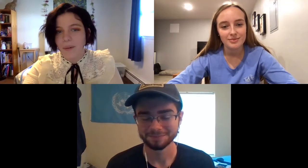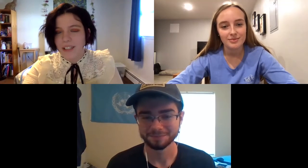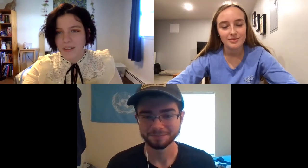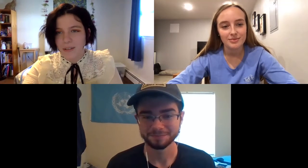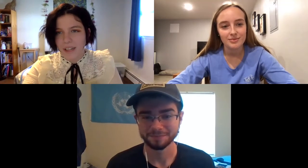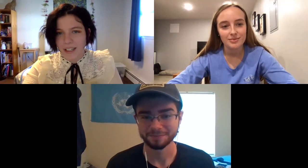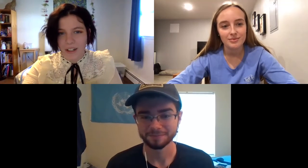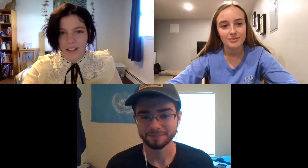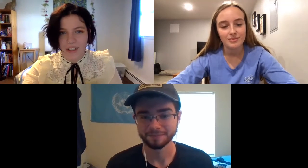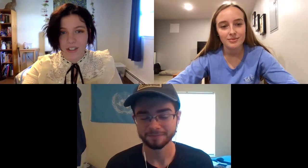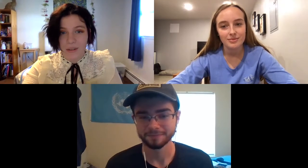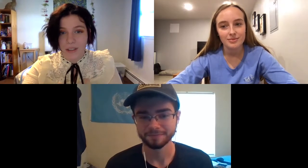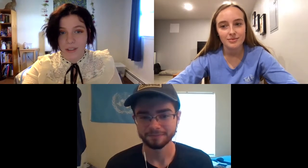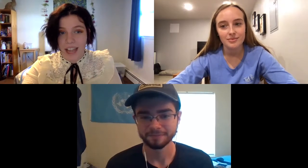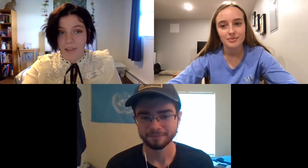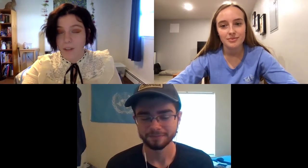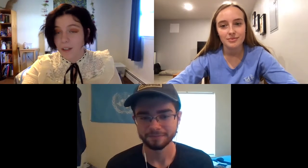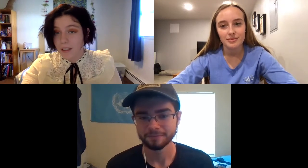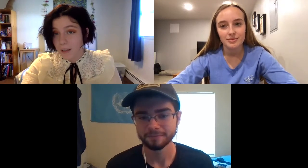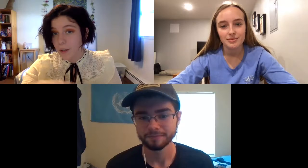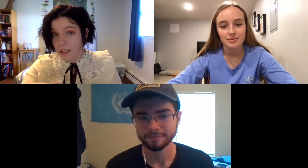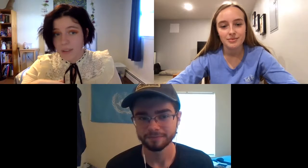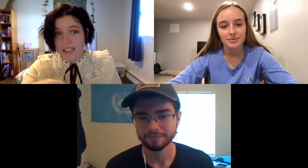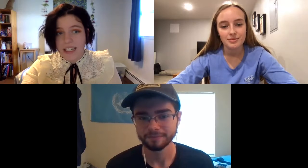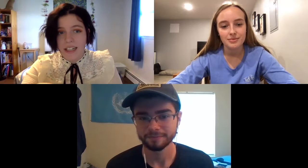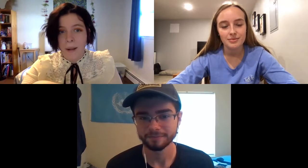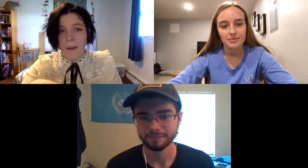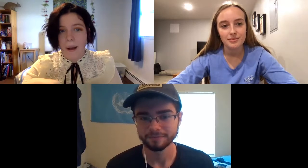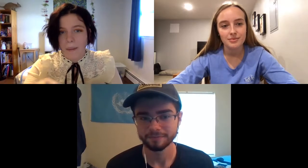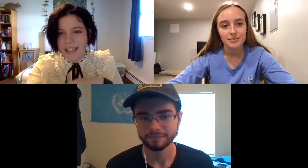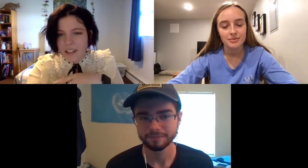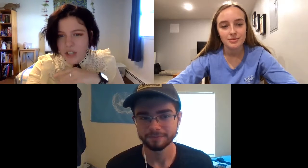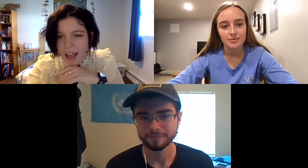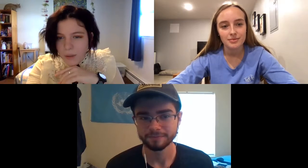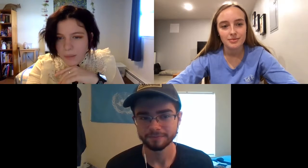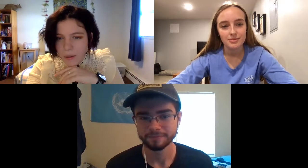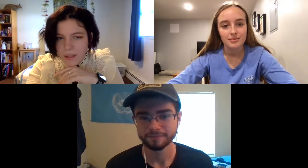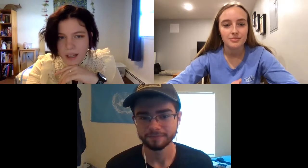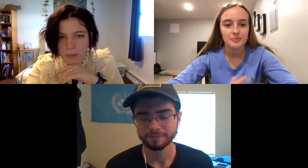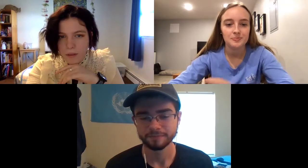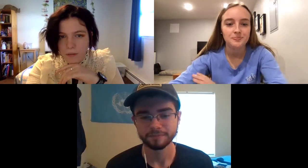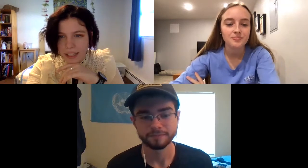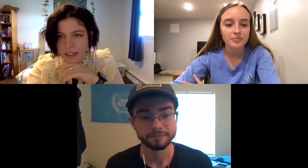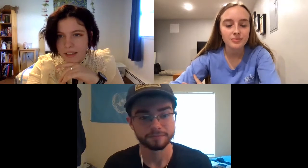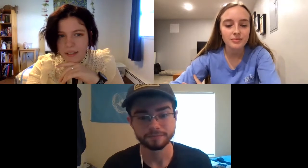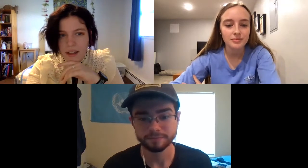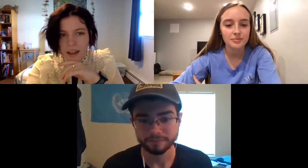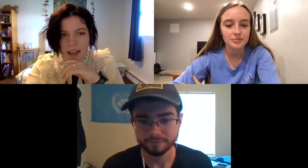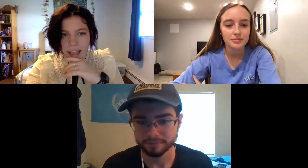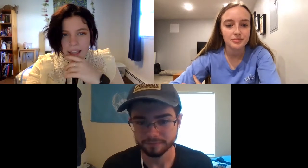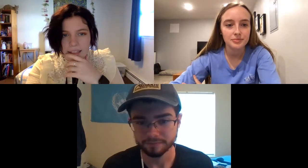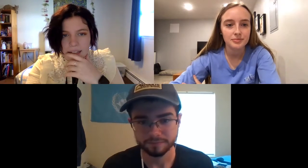but we do encourage you to learn that if you're interested. In the chat, we posted a couple of links